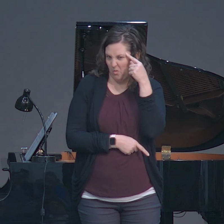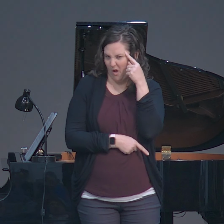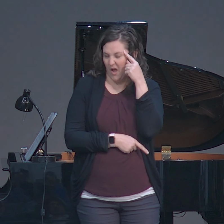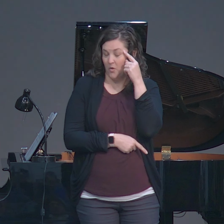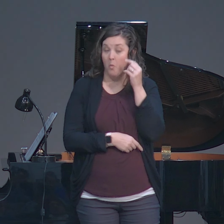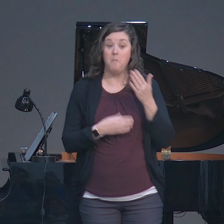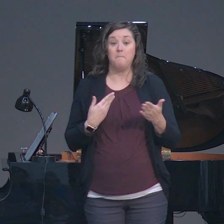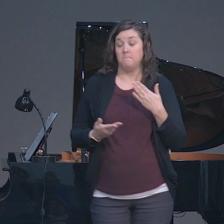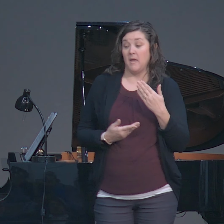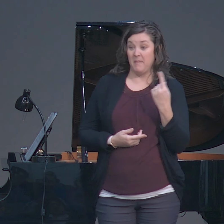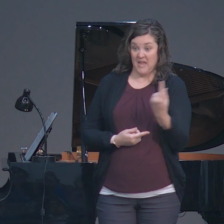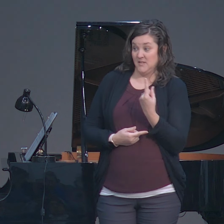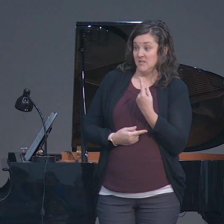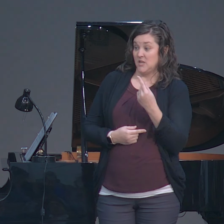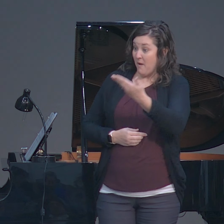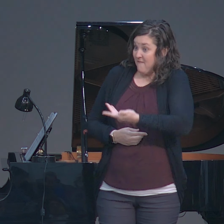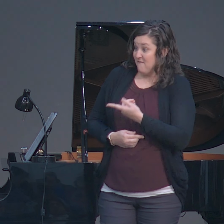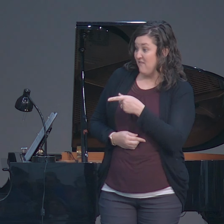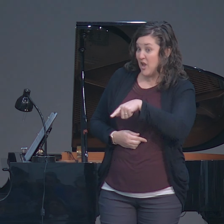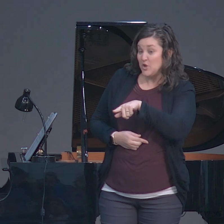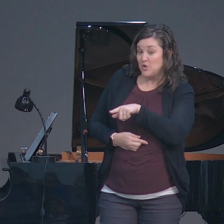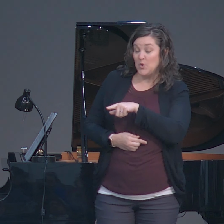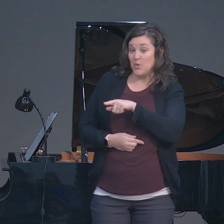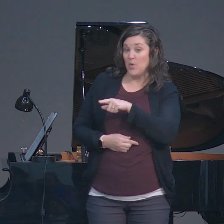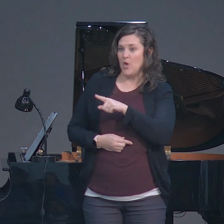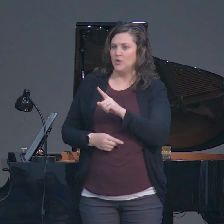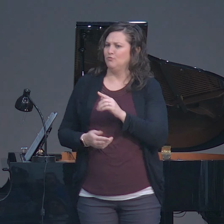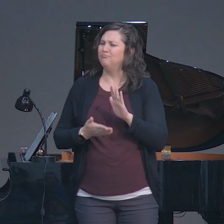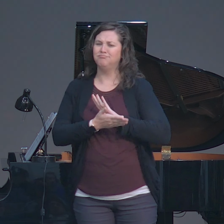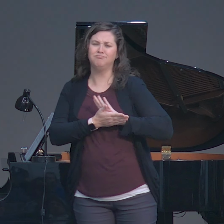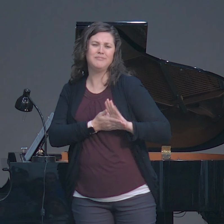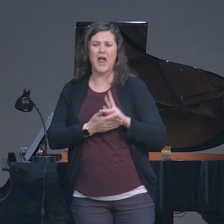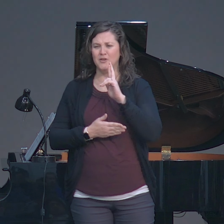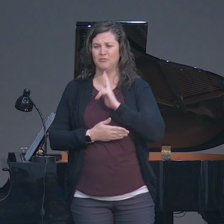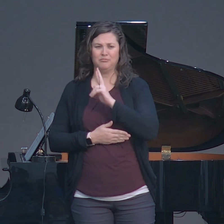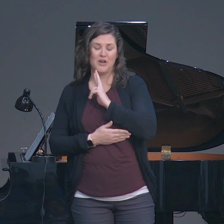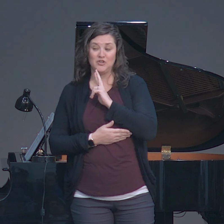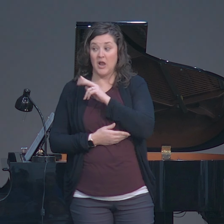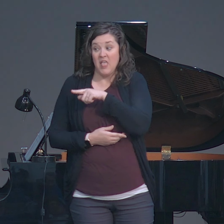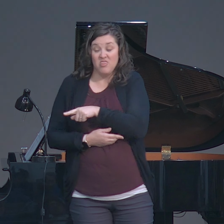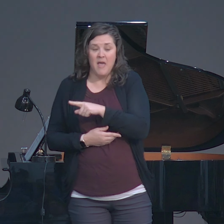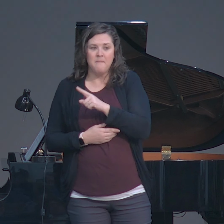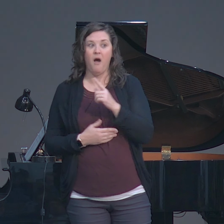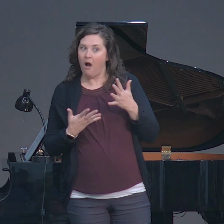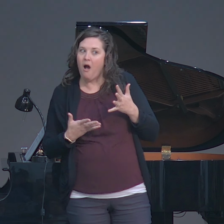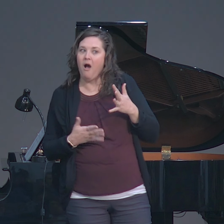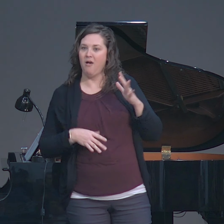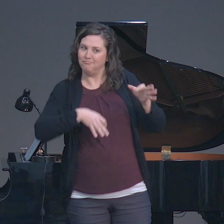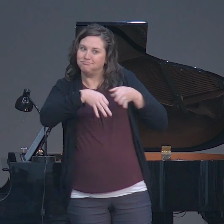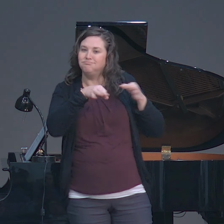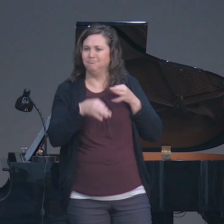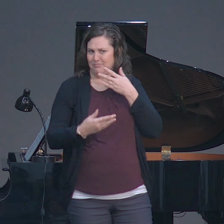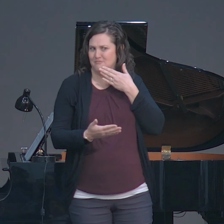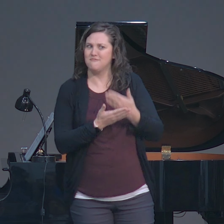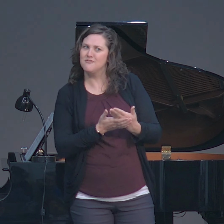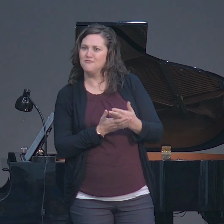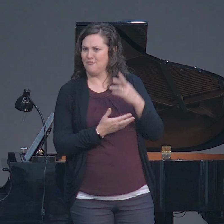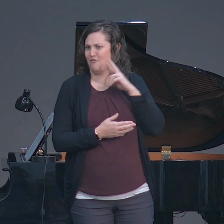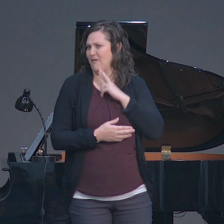maybe someone invited you to a really nice restaurant and they'd been really building it up and you were